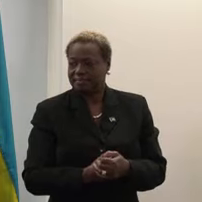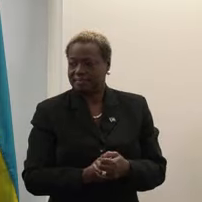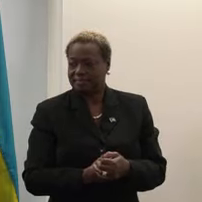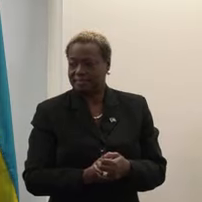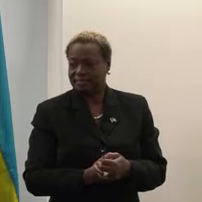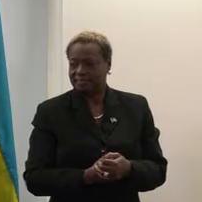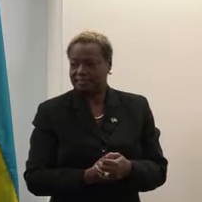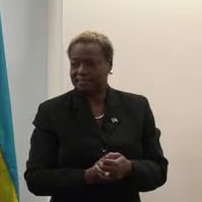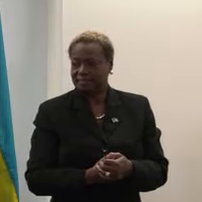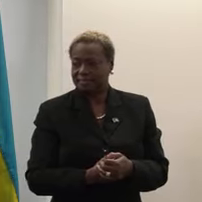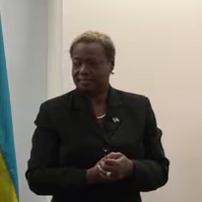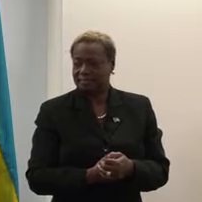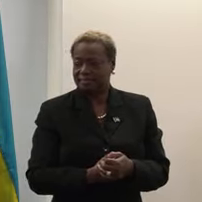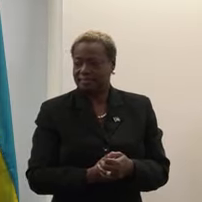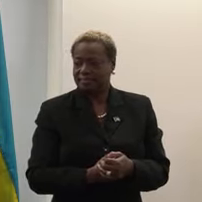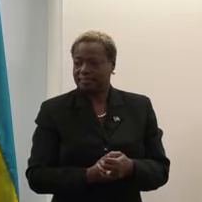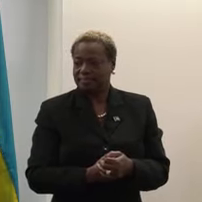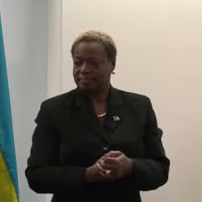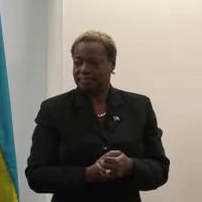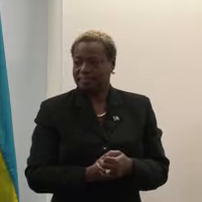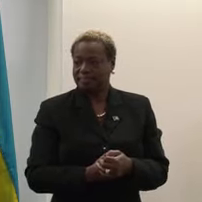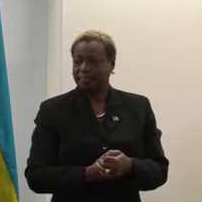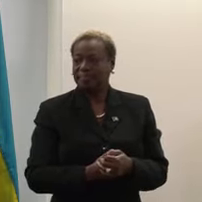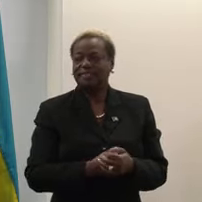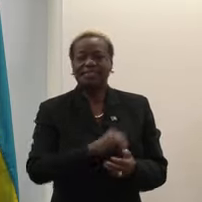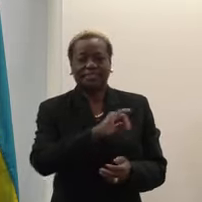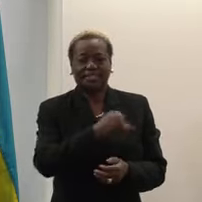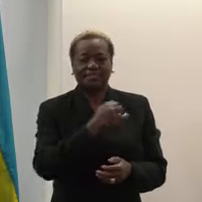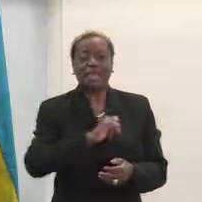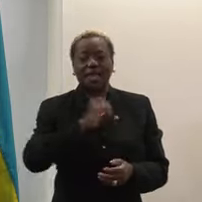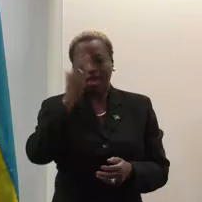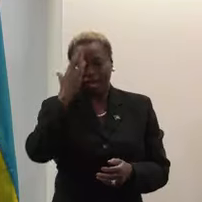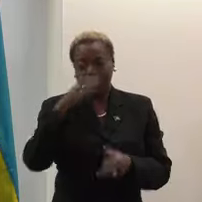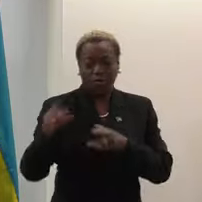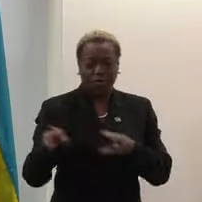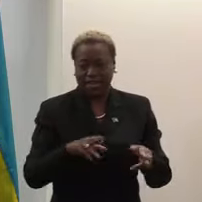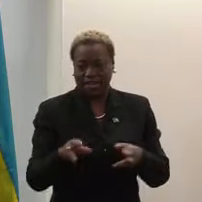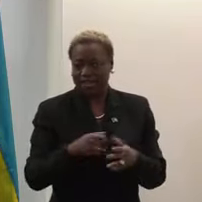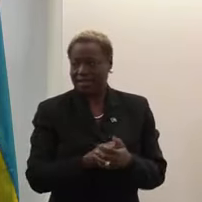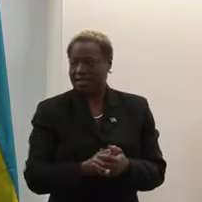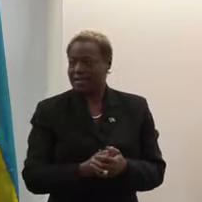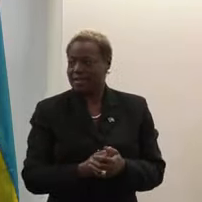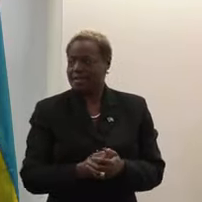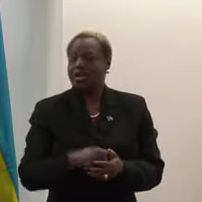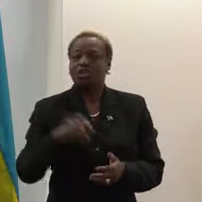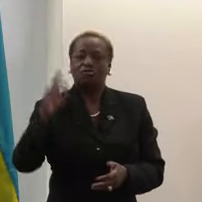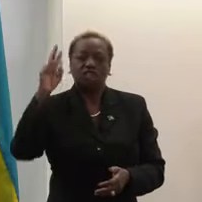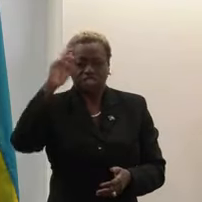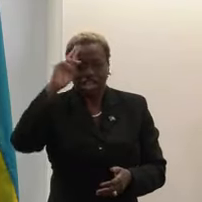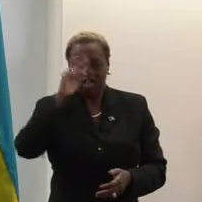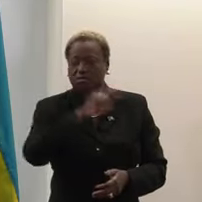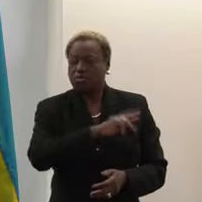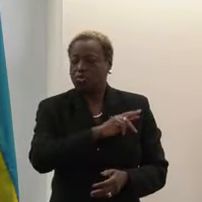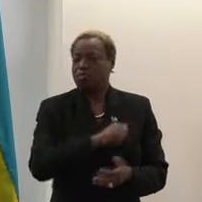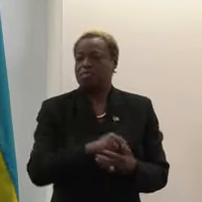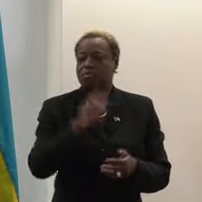So you can have second question. Rashad? Yes, Rashad Rule from the